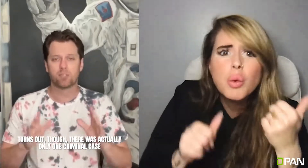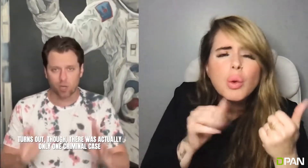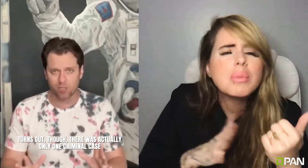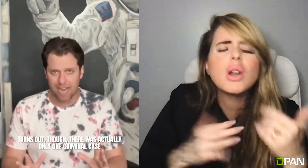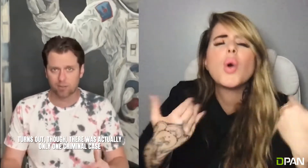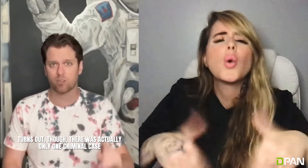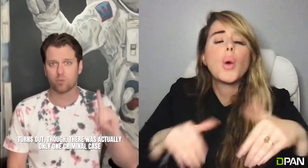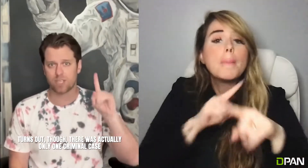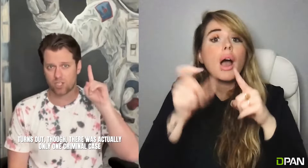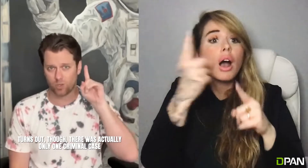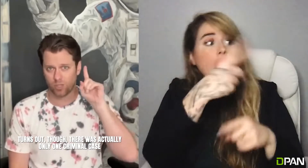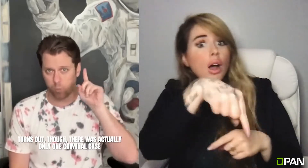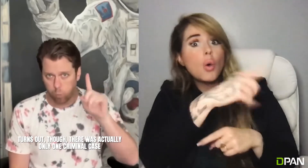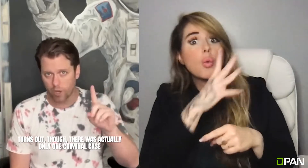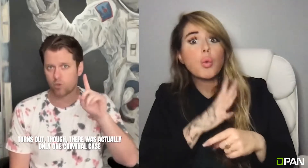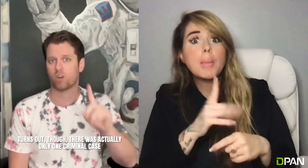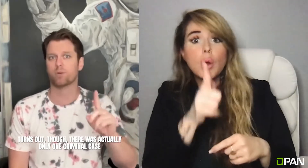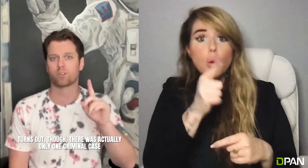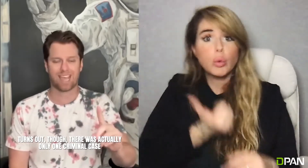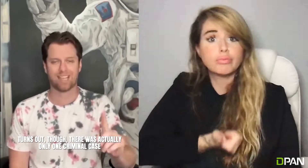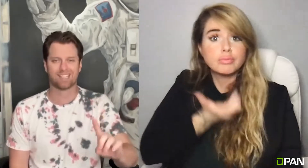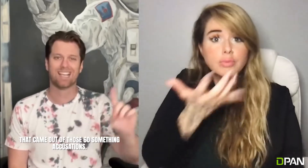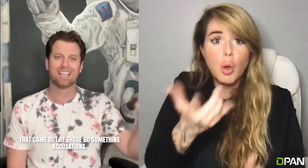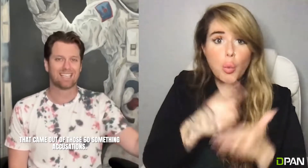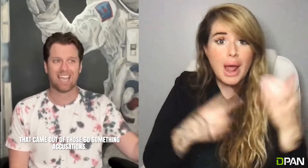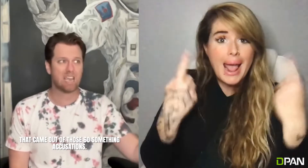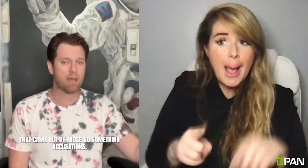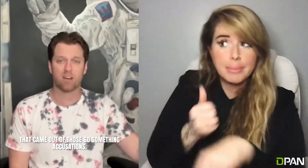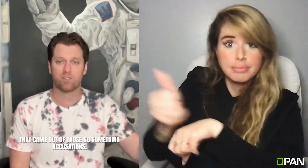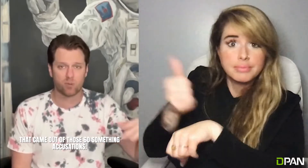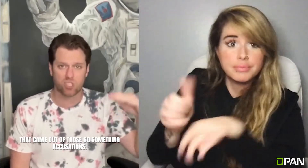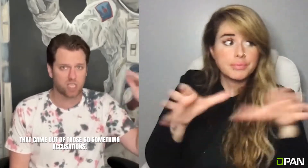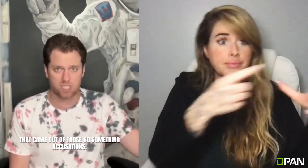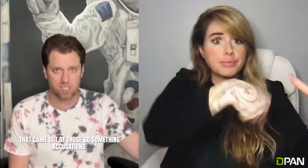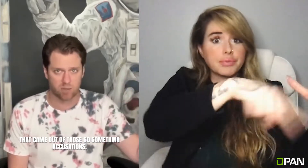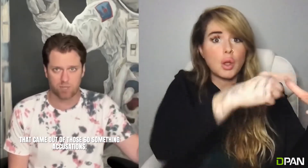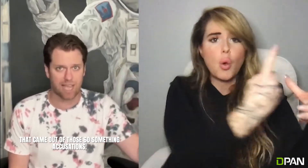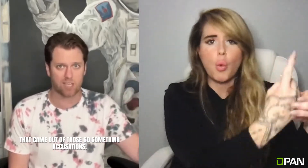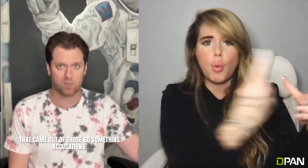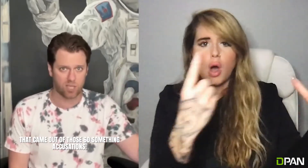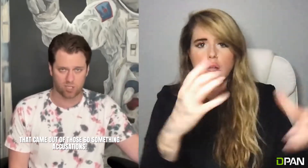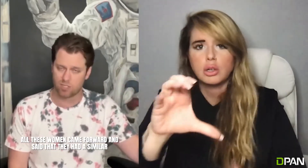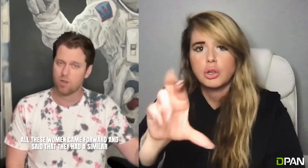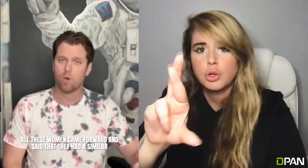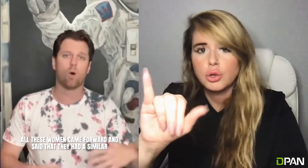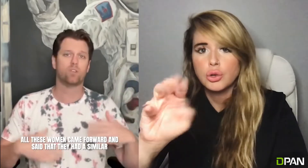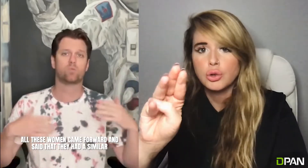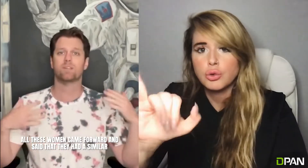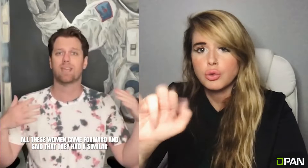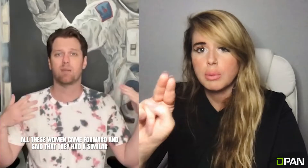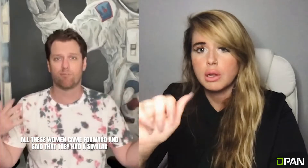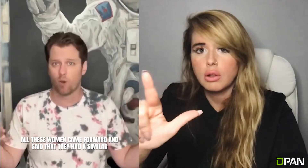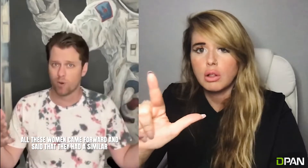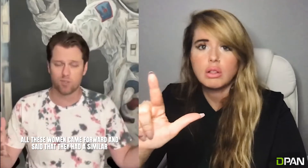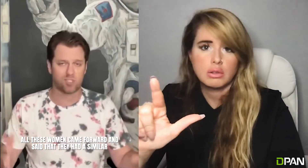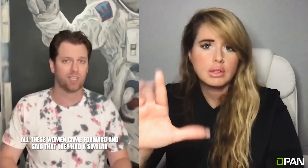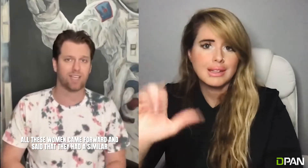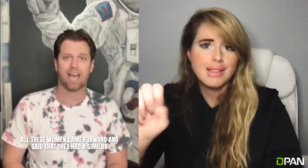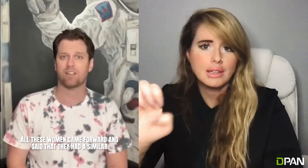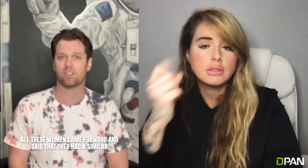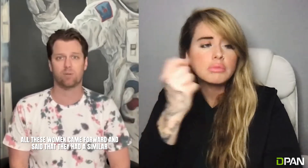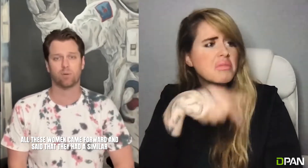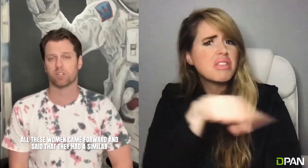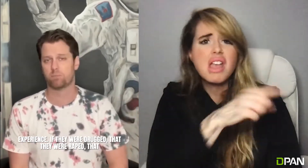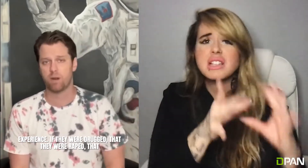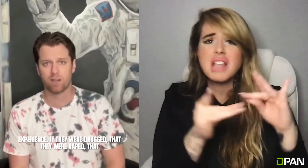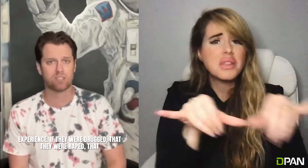him. Turns out, though, there was actually only one criminal case that came out of those 60-something accusations. All these women came forward and said that they